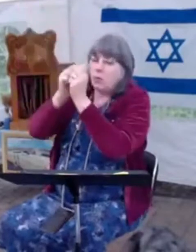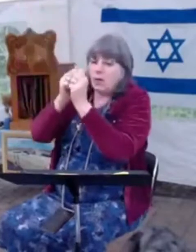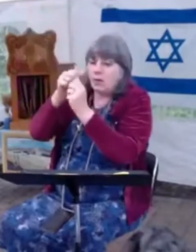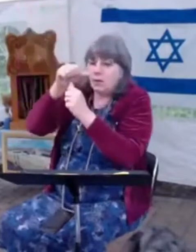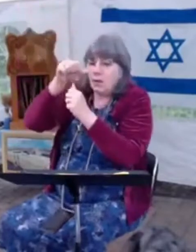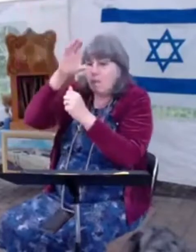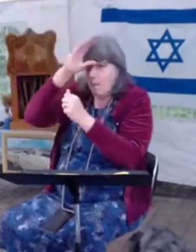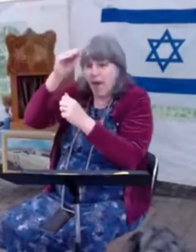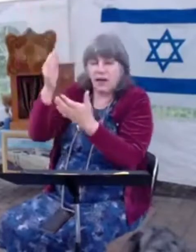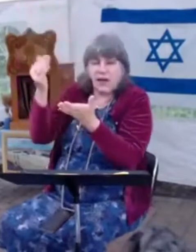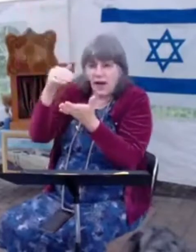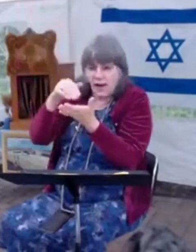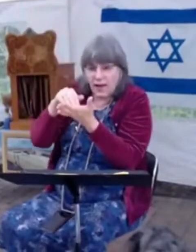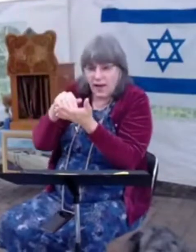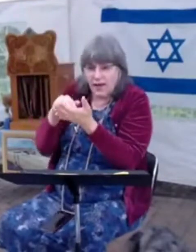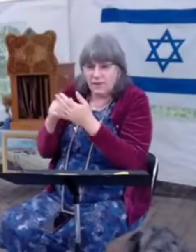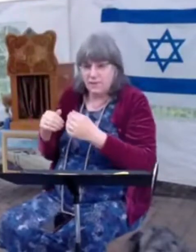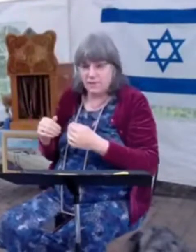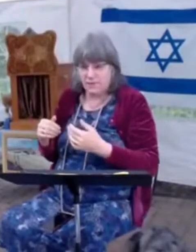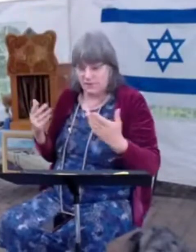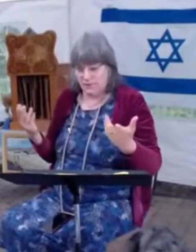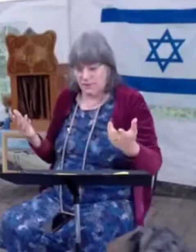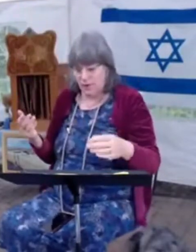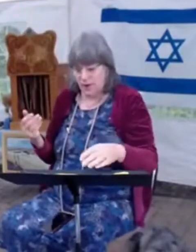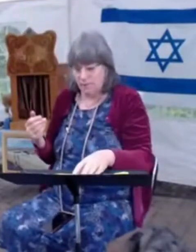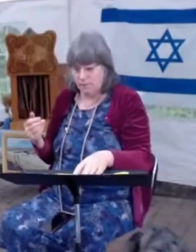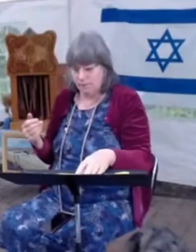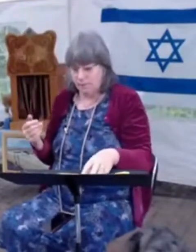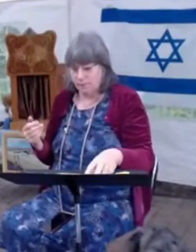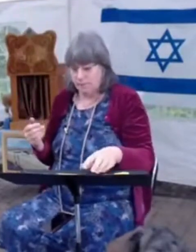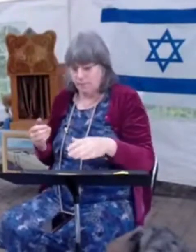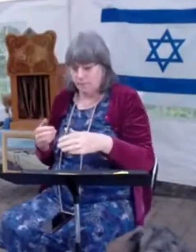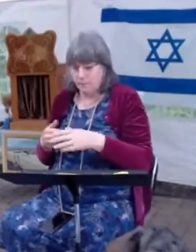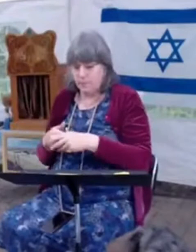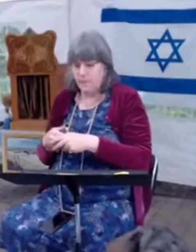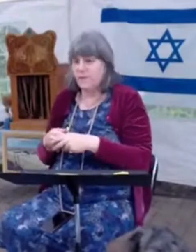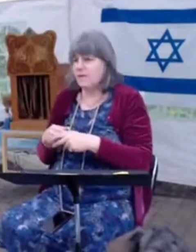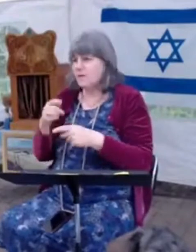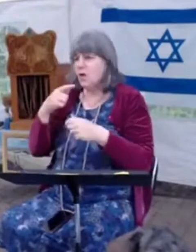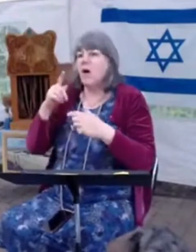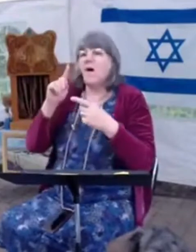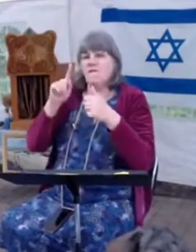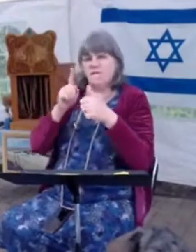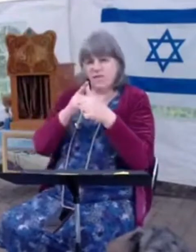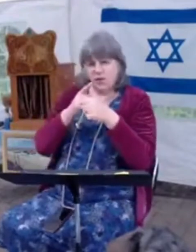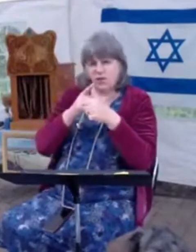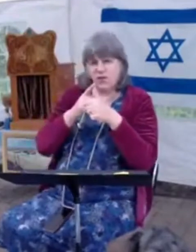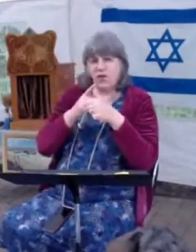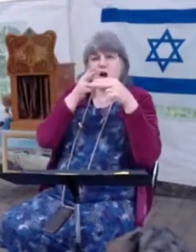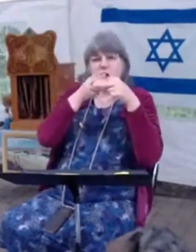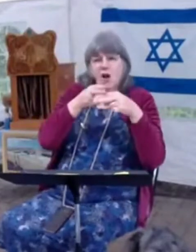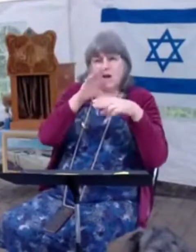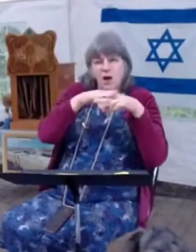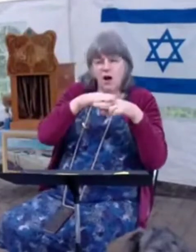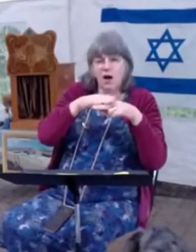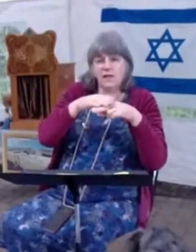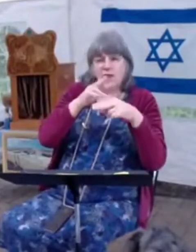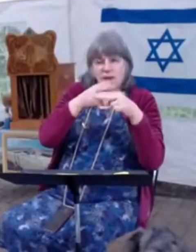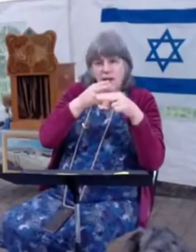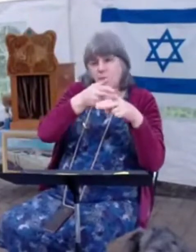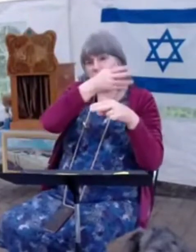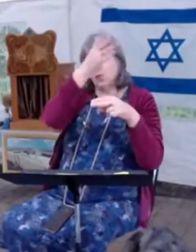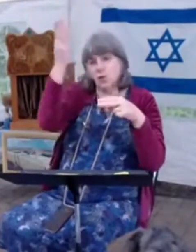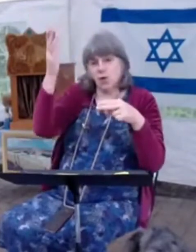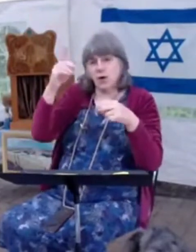days of Enosh, it looked like calling upon the name of the Lord. In the days of Noah, it looked like building an ark, telling people about it,